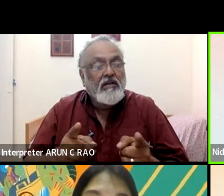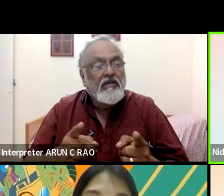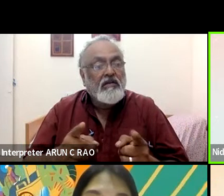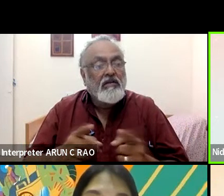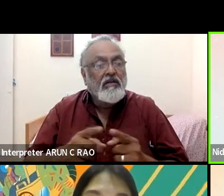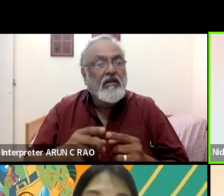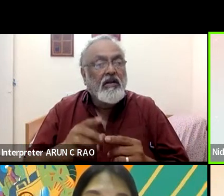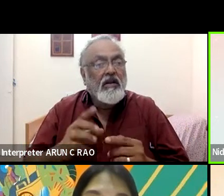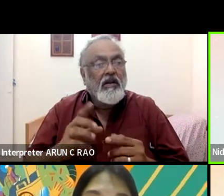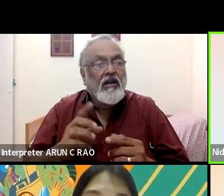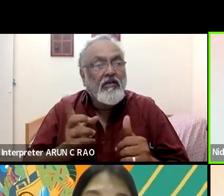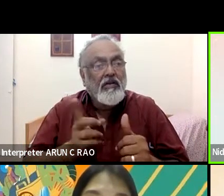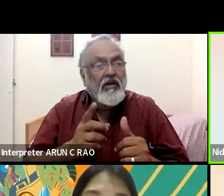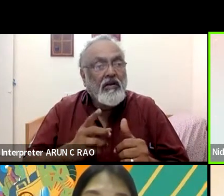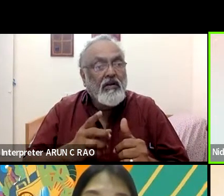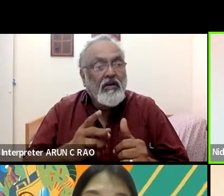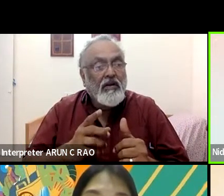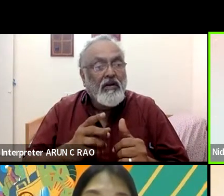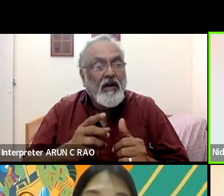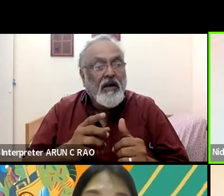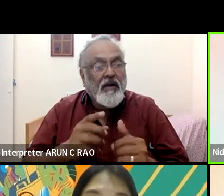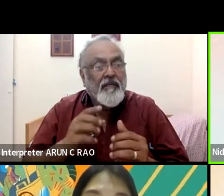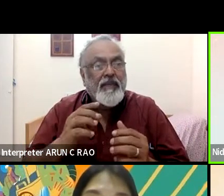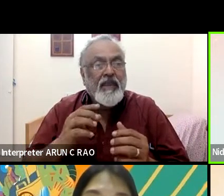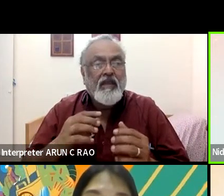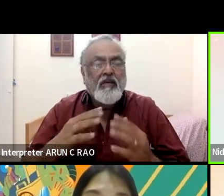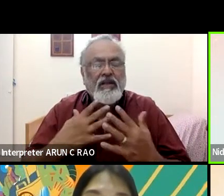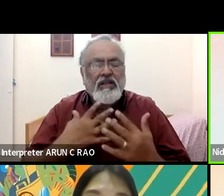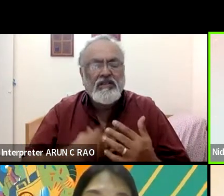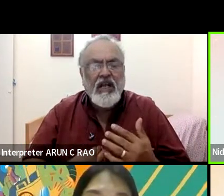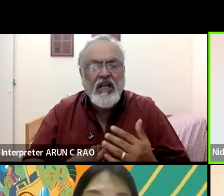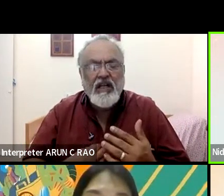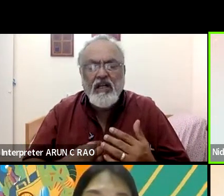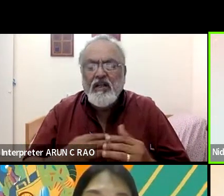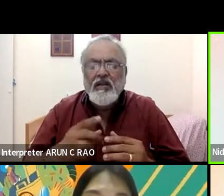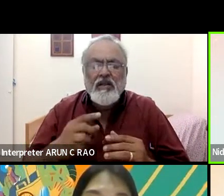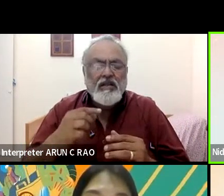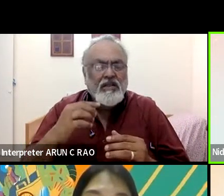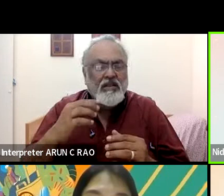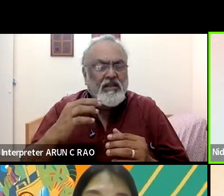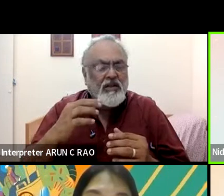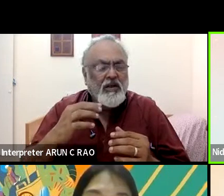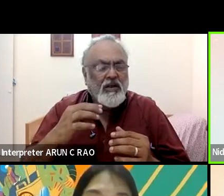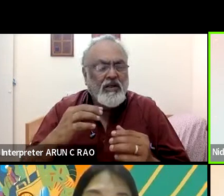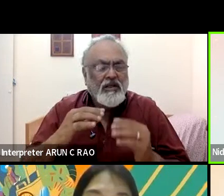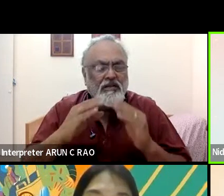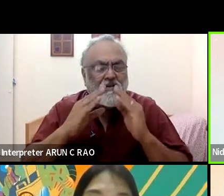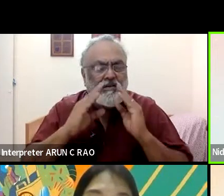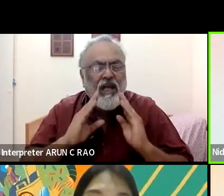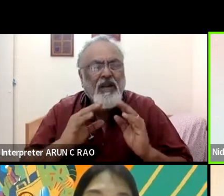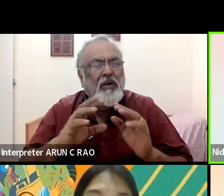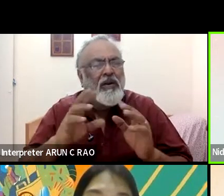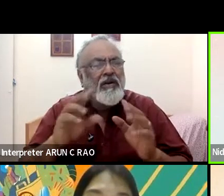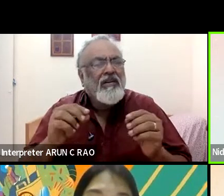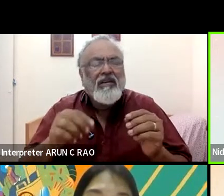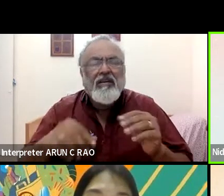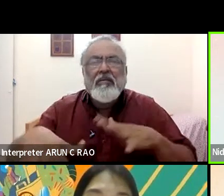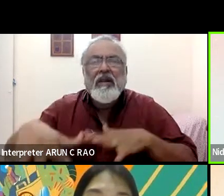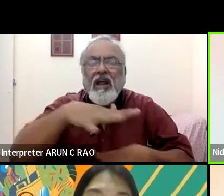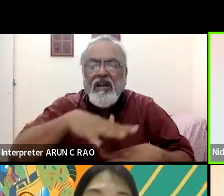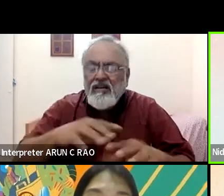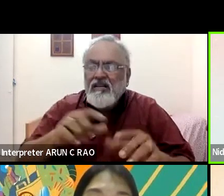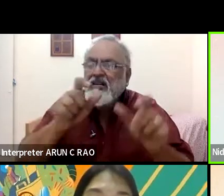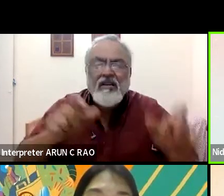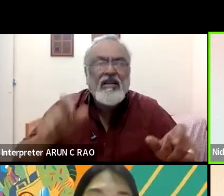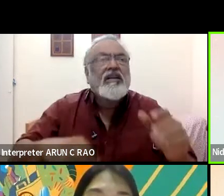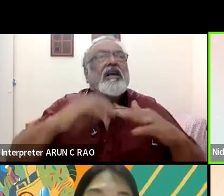the first in the area. It's really sad that we're still in a state that planners, urban planners, architects, etc., when they build